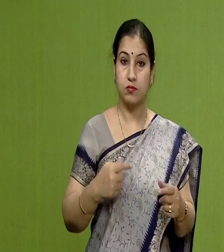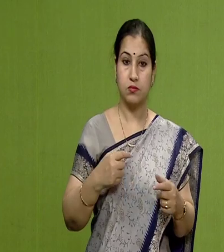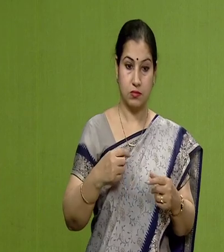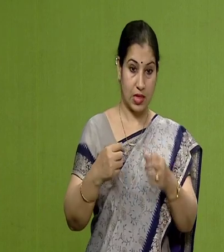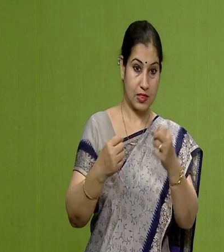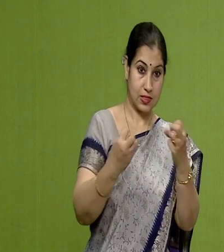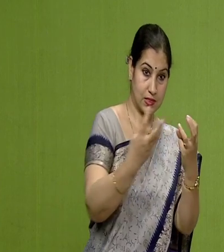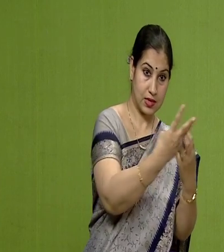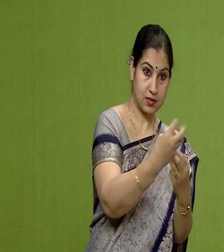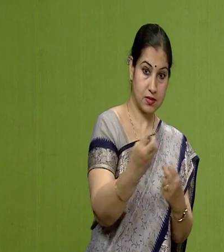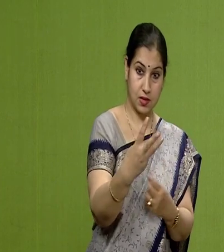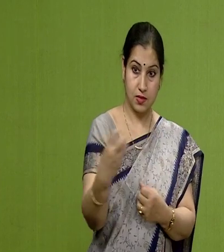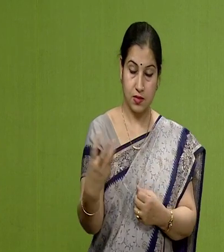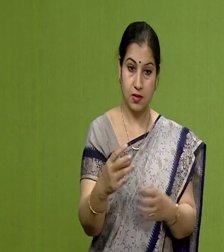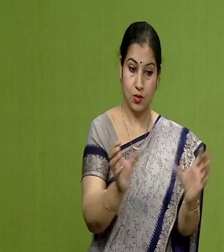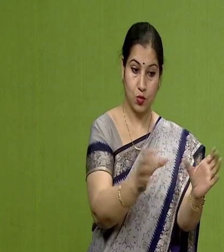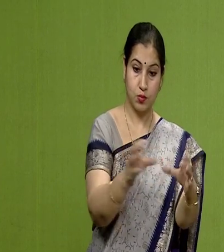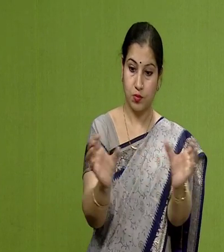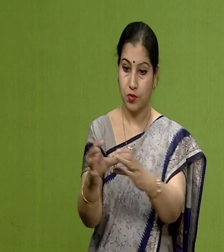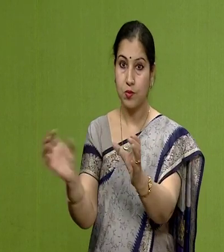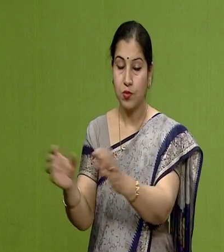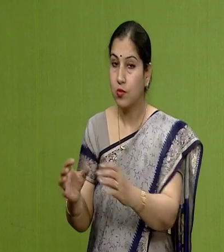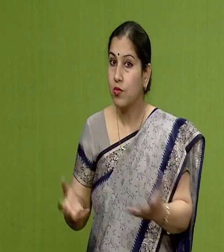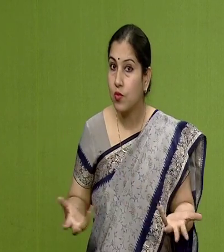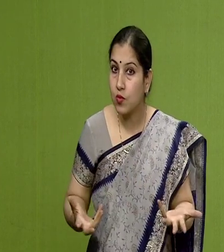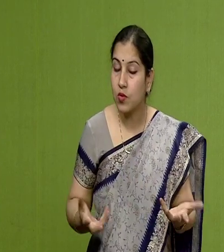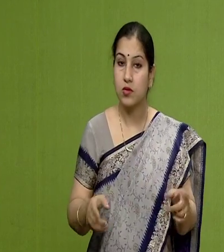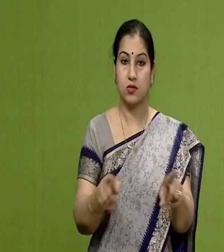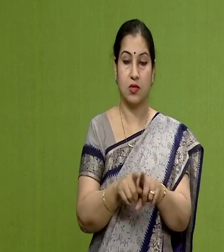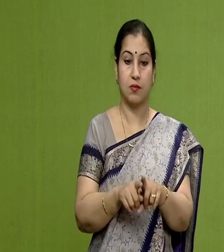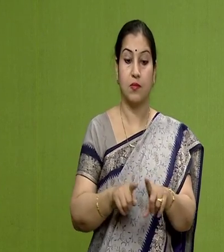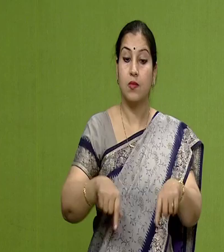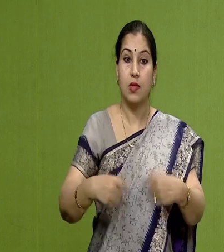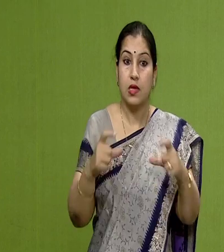in 3 trimesters of the pregnancy, and what care is